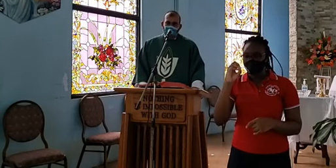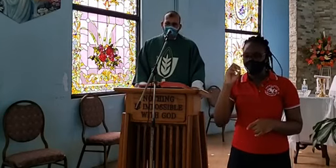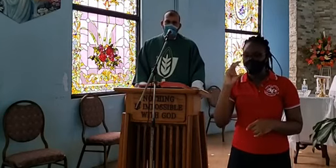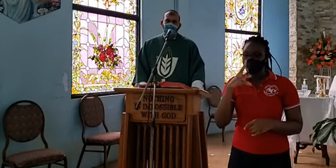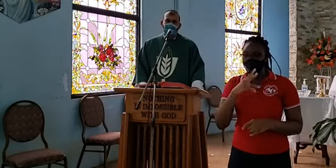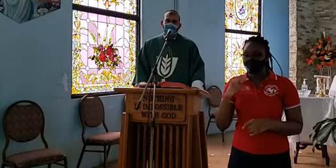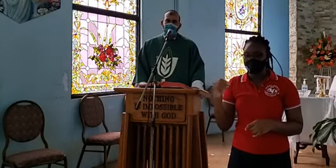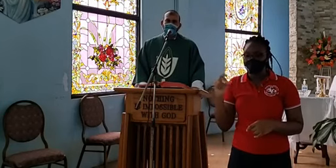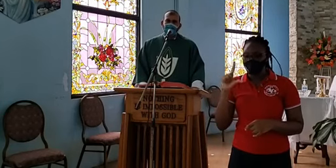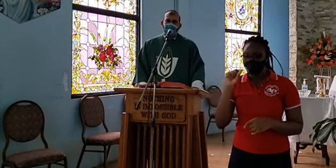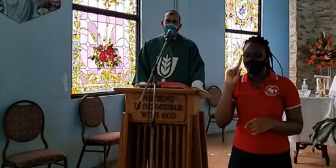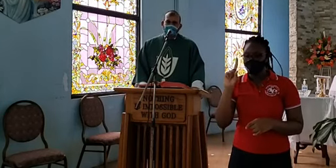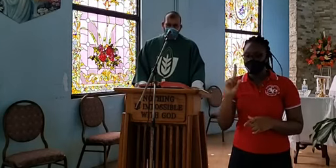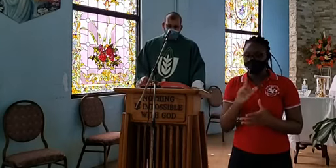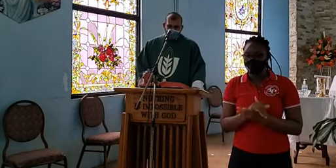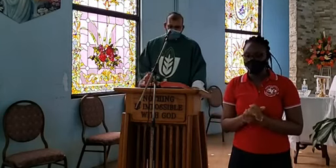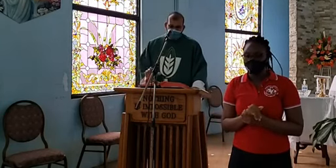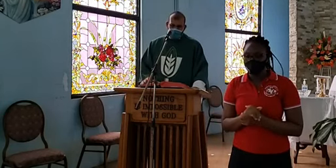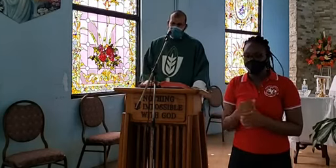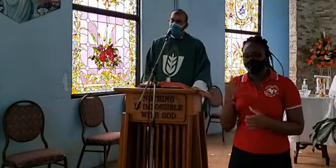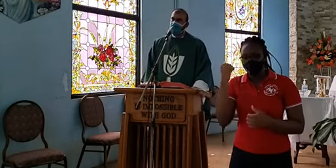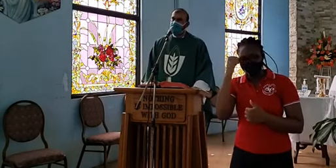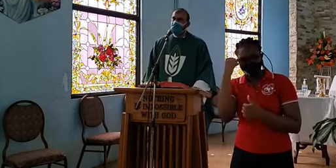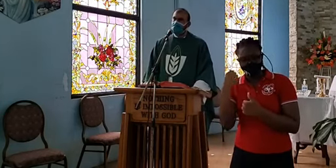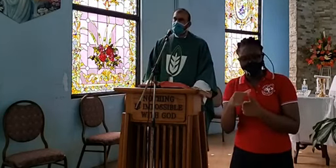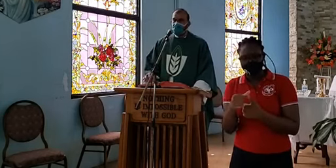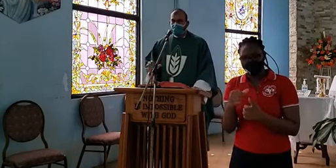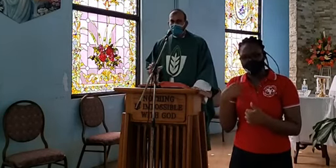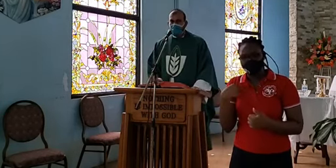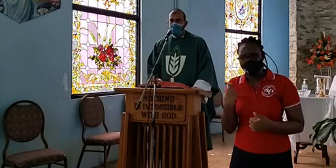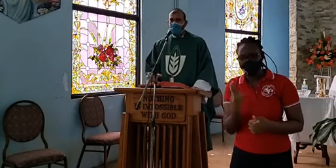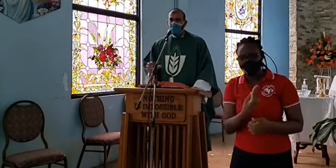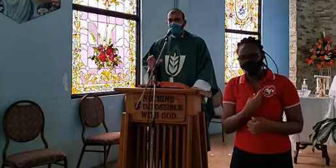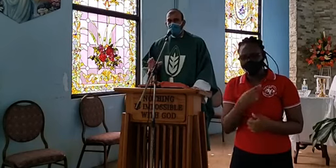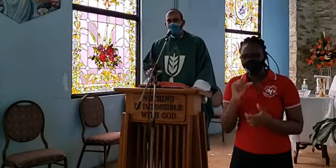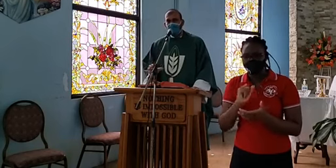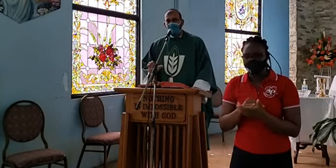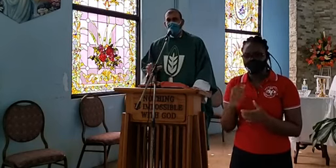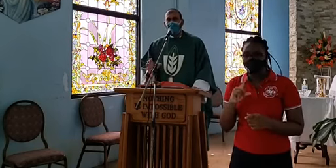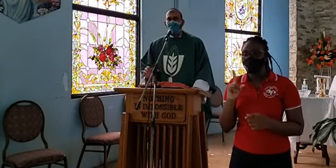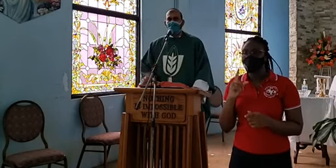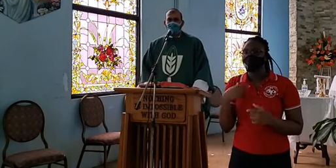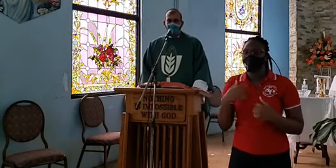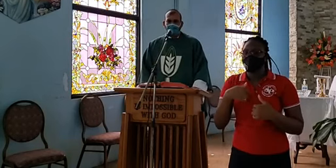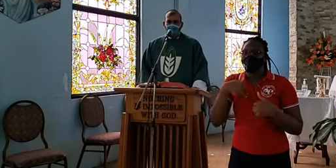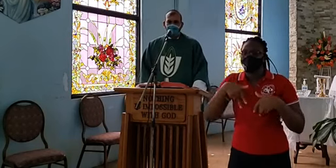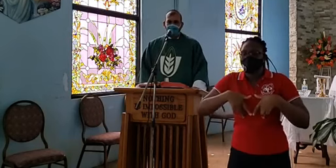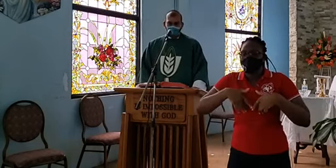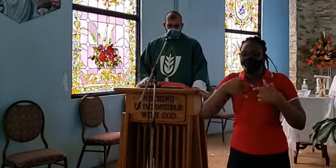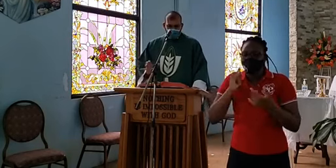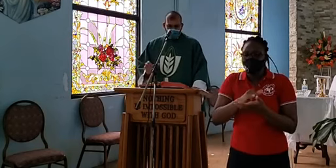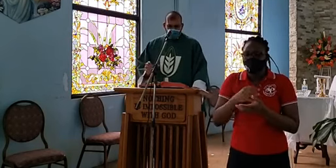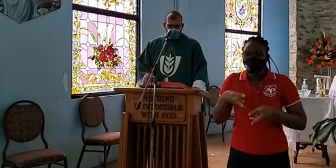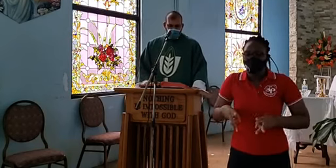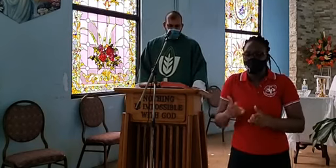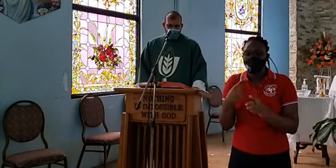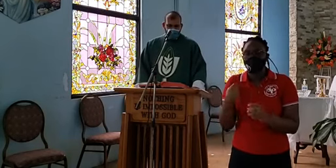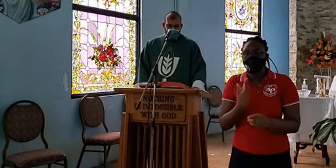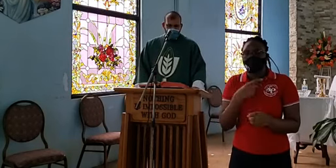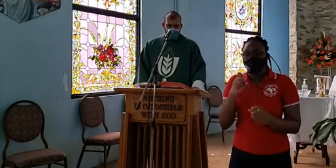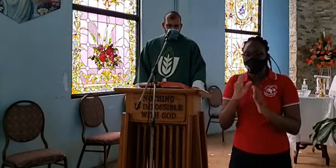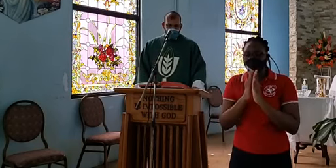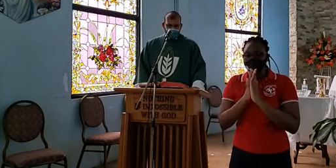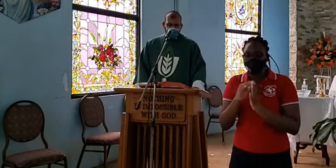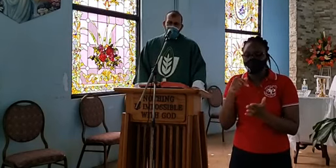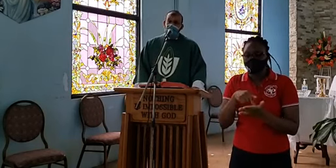Psalm 121, it reminds us whenever we are feeling that way, we should pray this